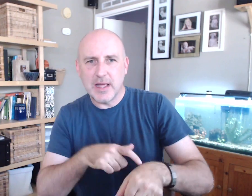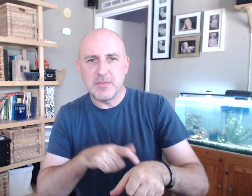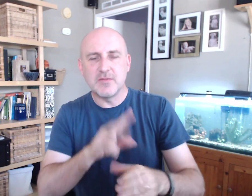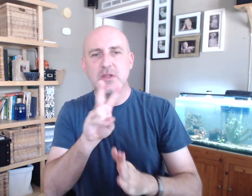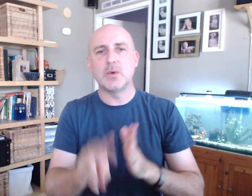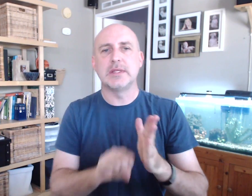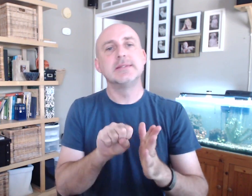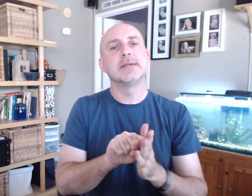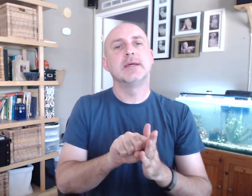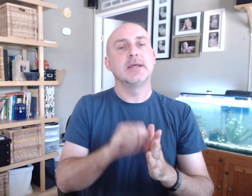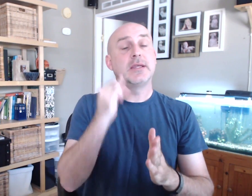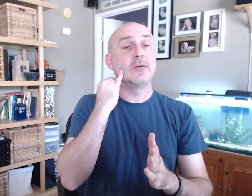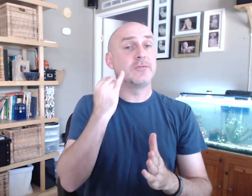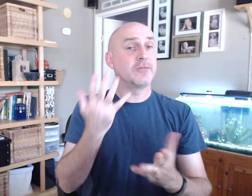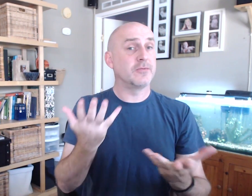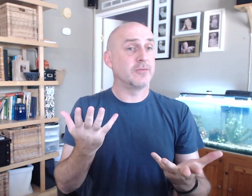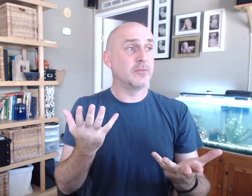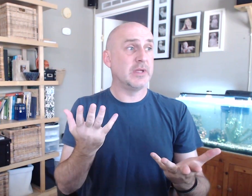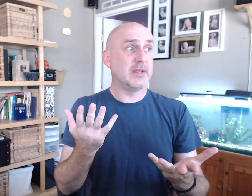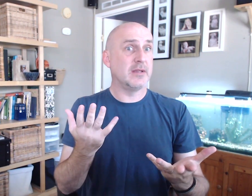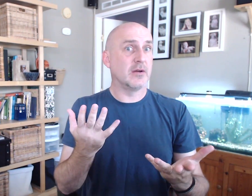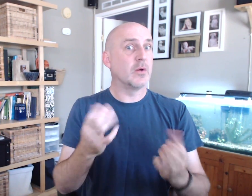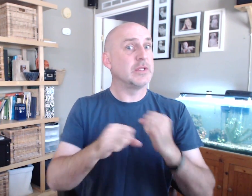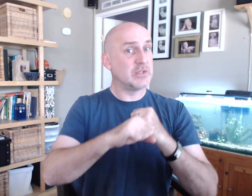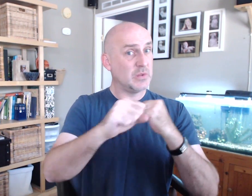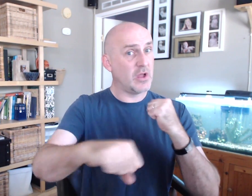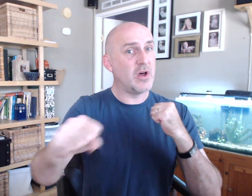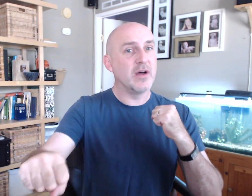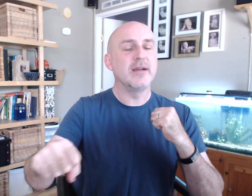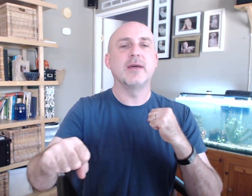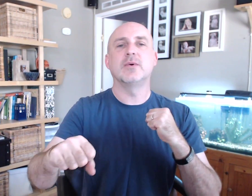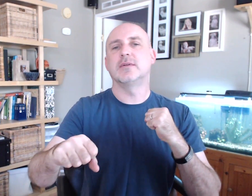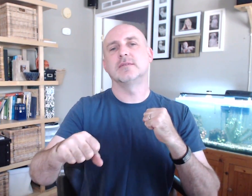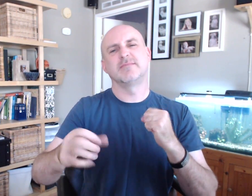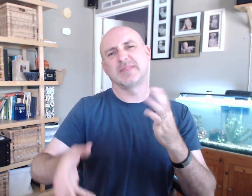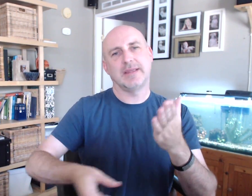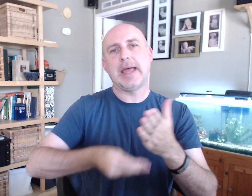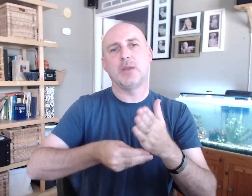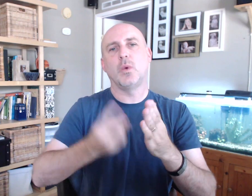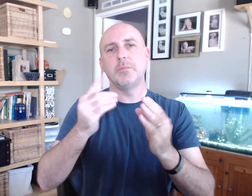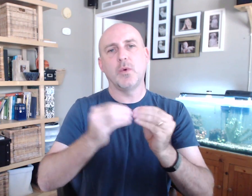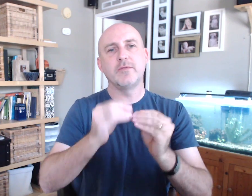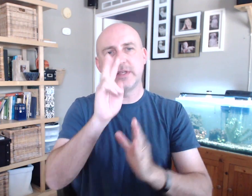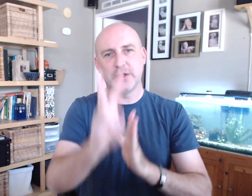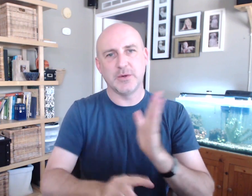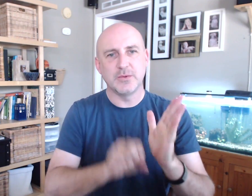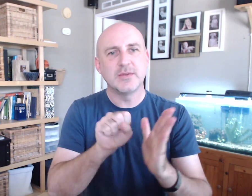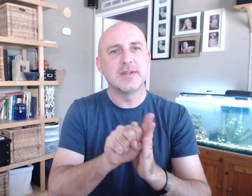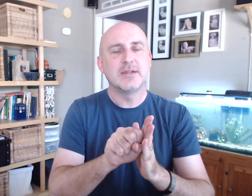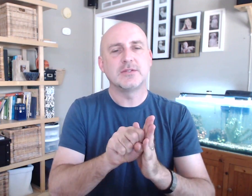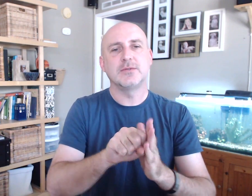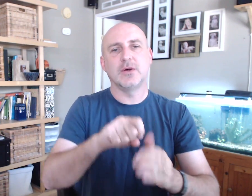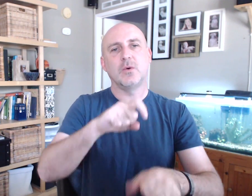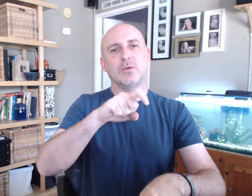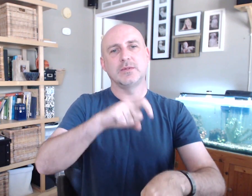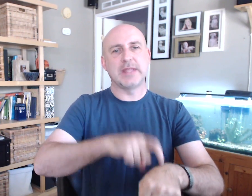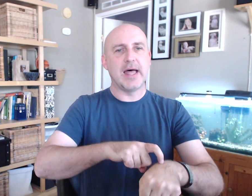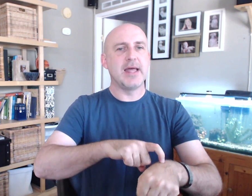the video is. If we are going too long, I will add one more video to the whole time,